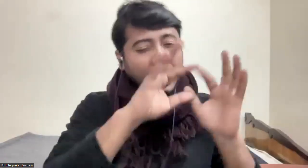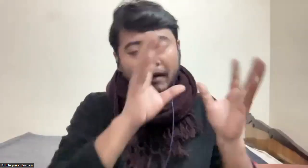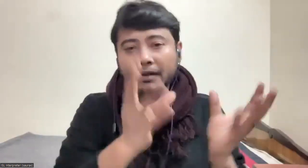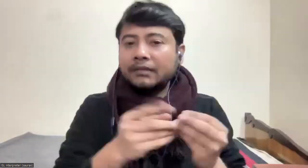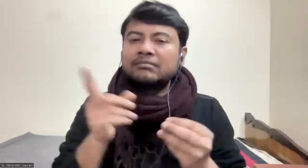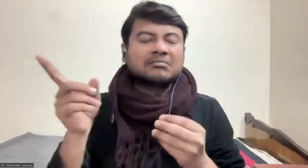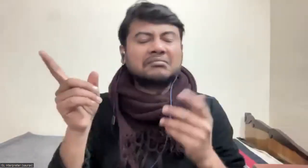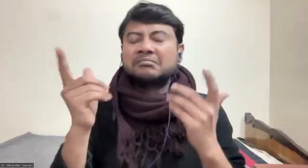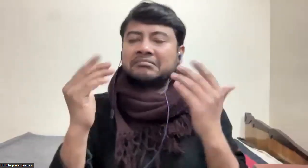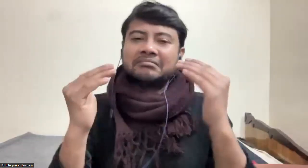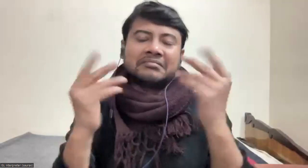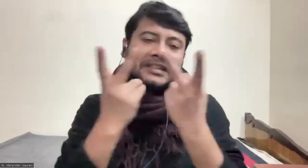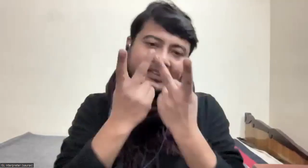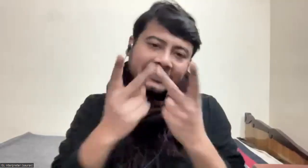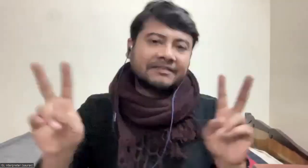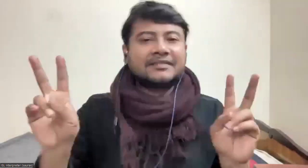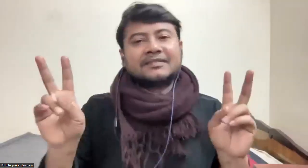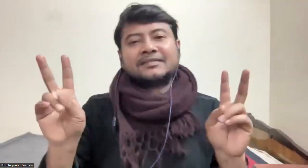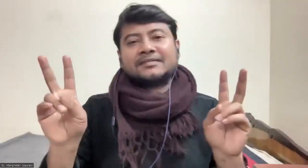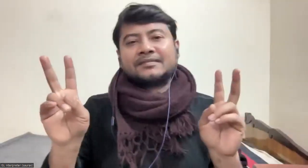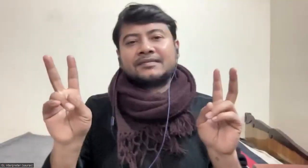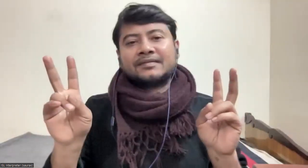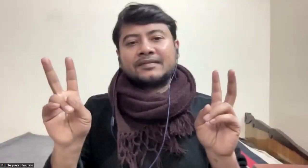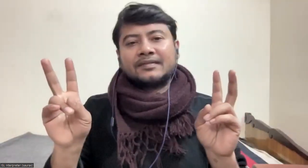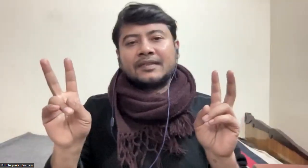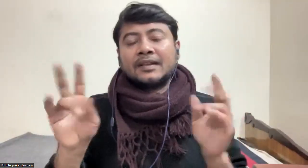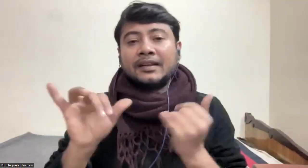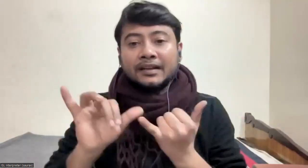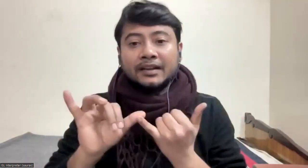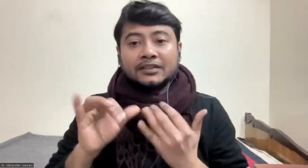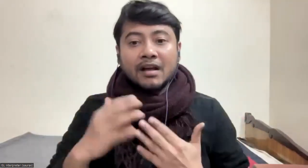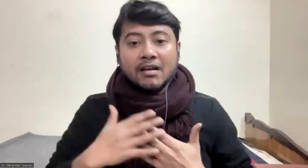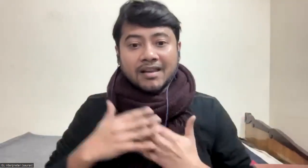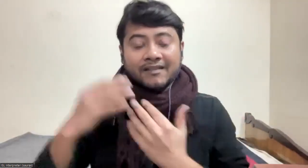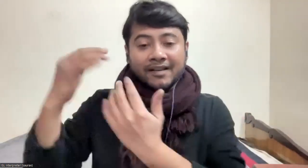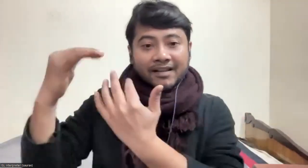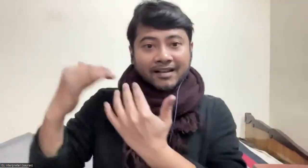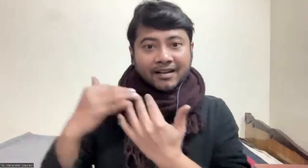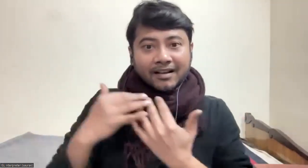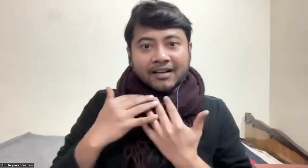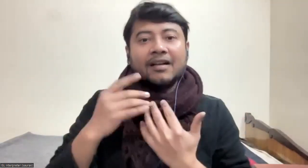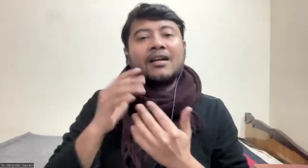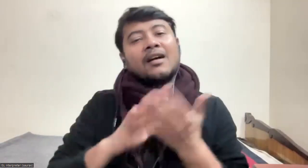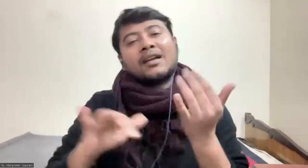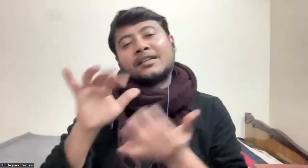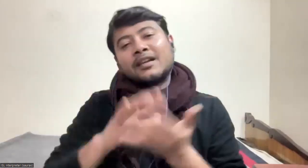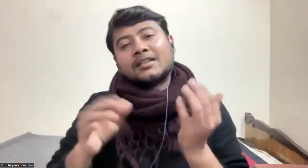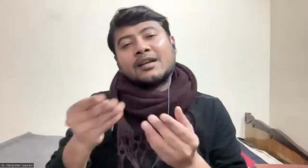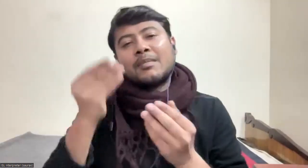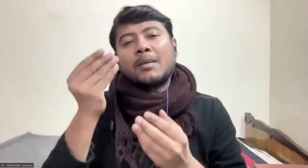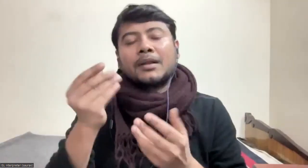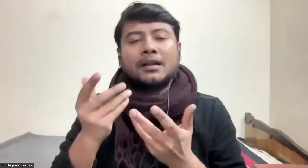Only way to connect with Krishna, the only way to get Krishna's love is to chant the Hare Krishna Maha